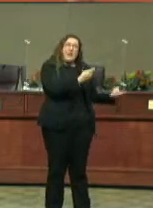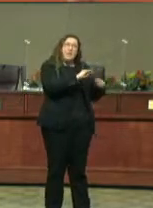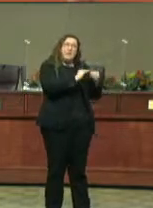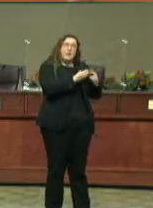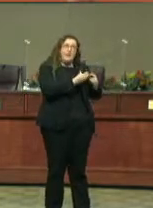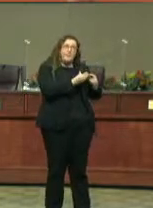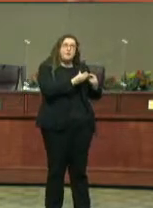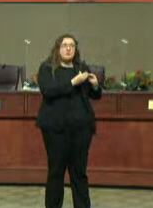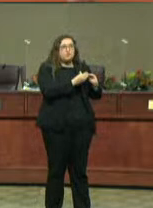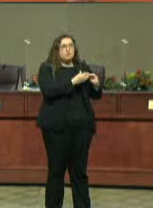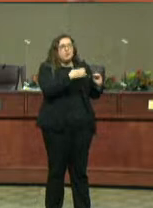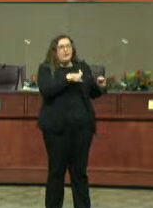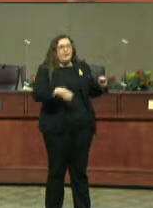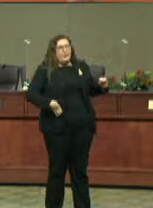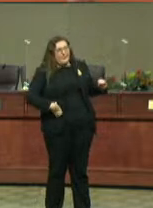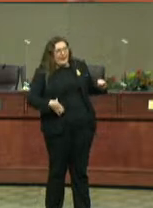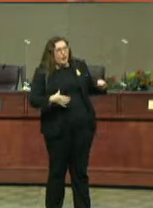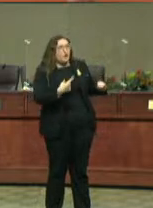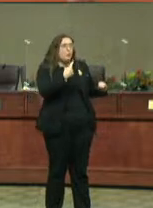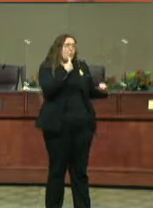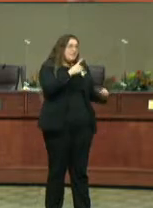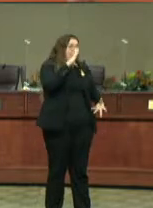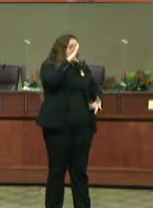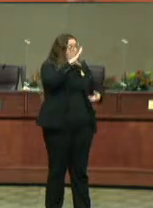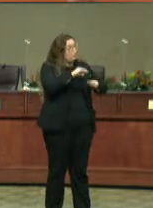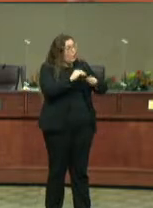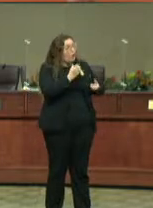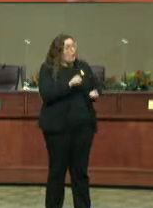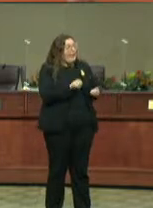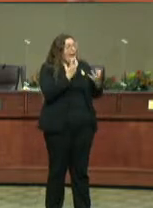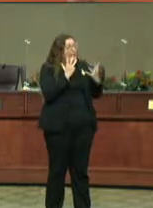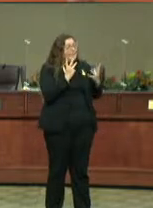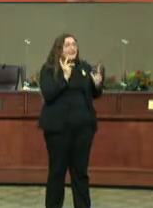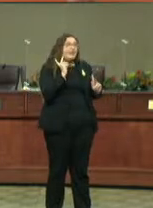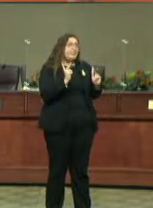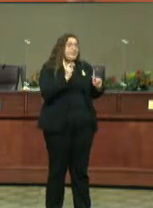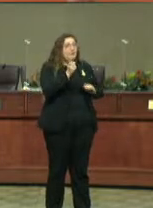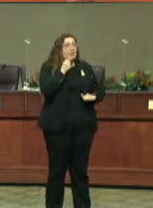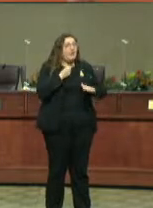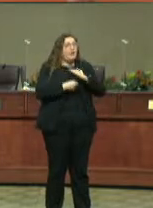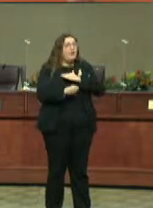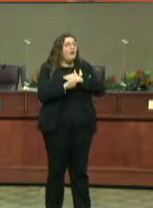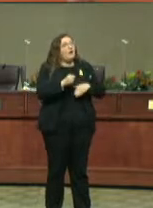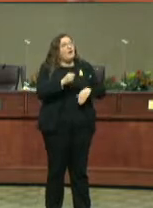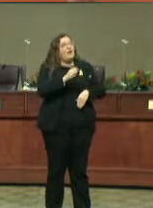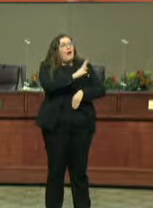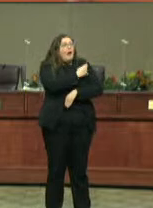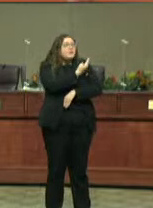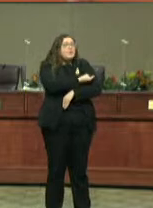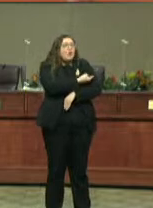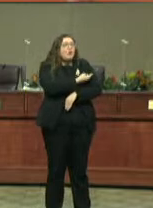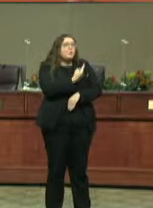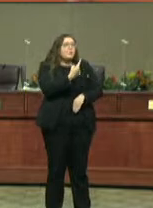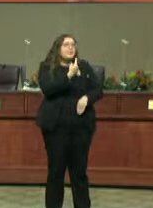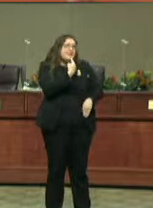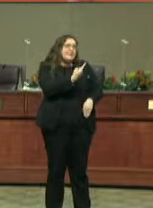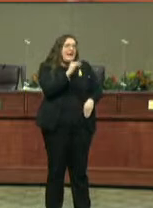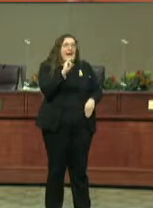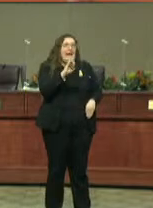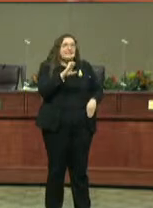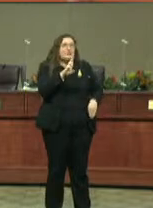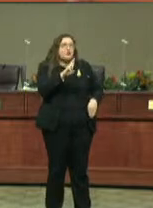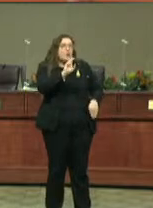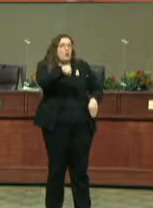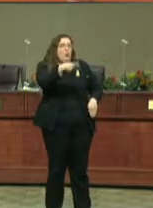make a differentiation. We just say total number of ICU beds in use. And you can see it's a high proportion of use for